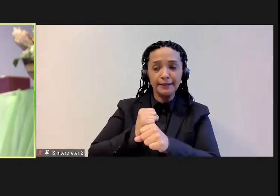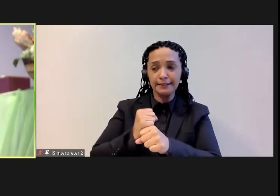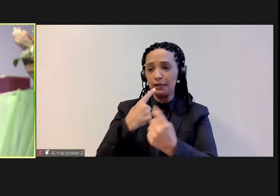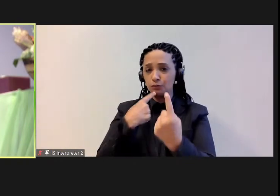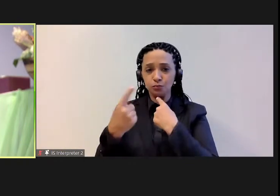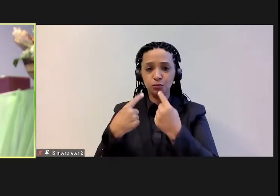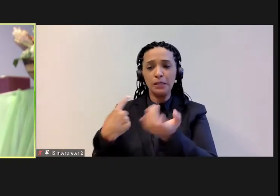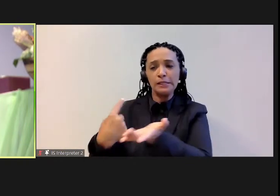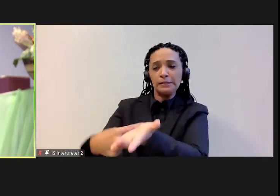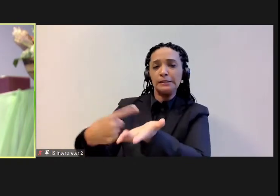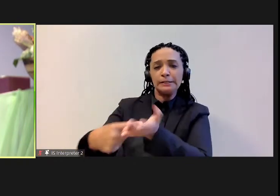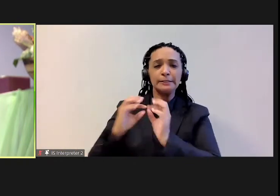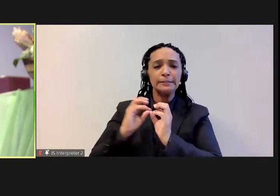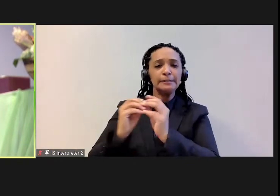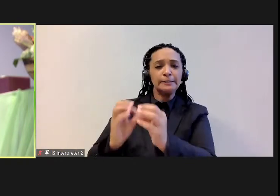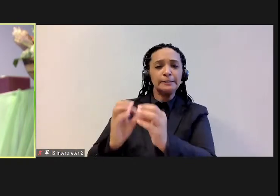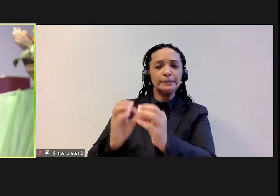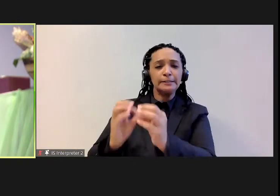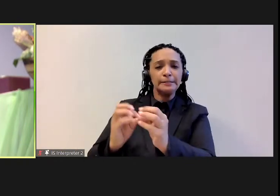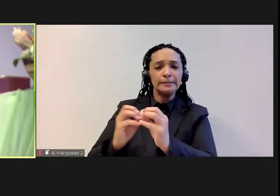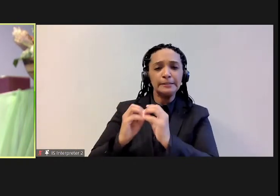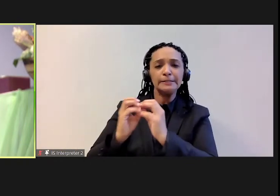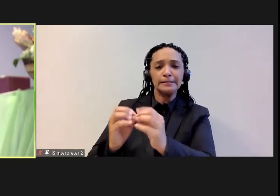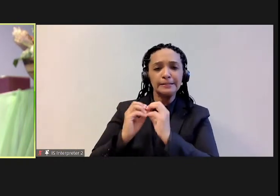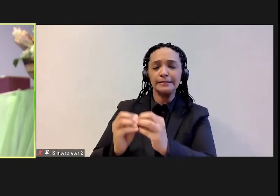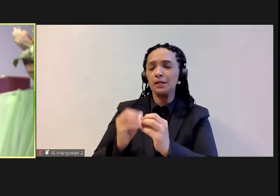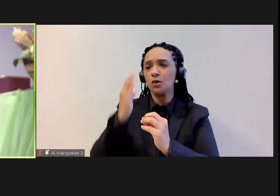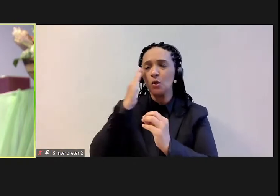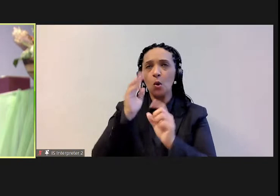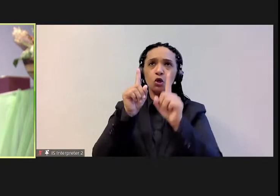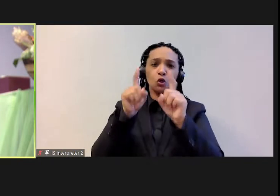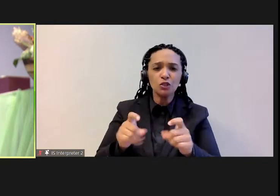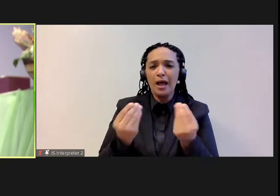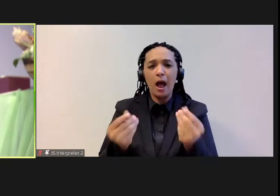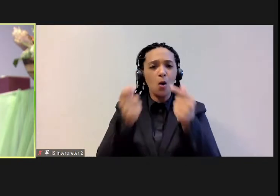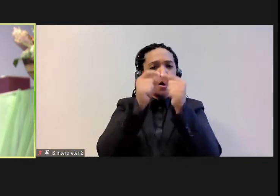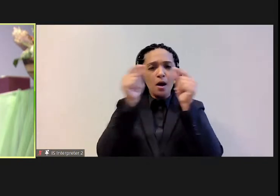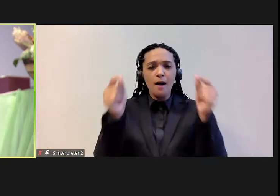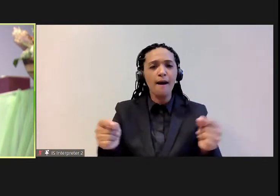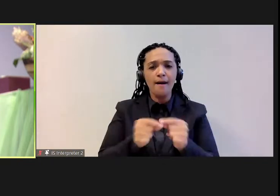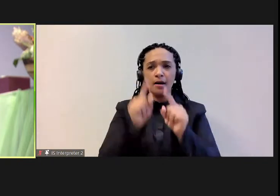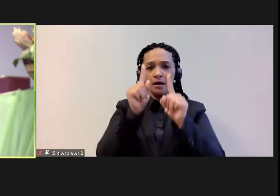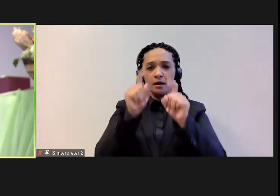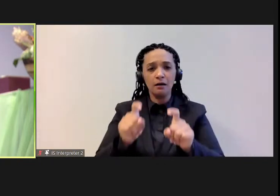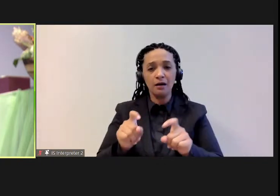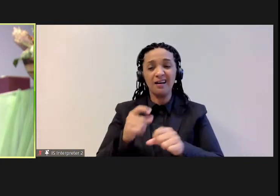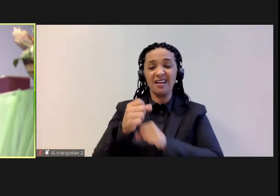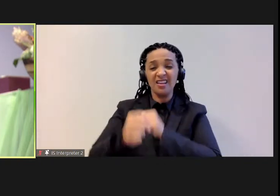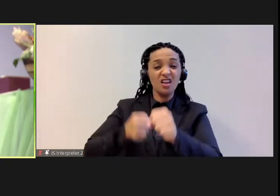parameters of what a census or survey should cover. And in that time, we're losing